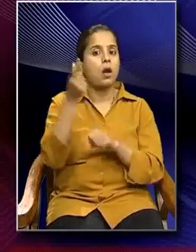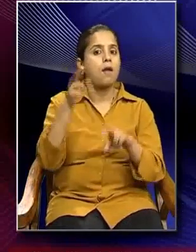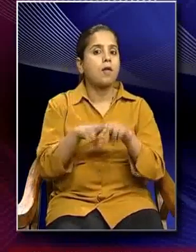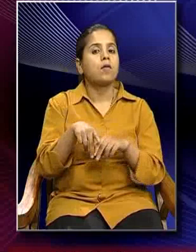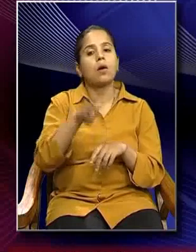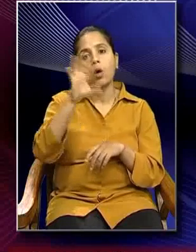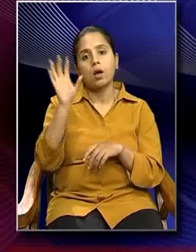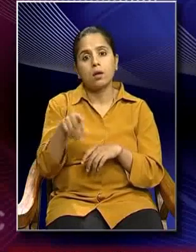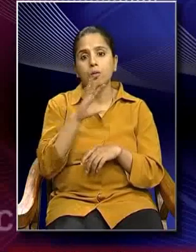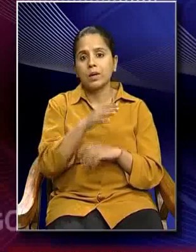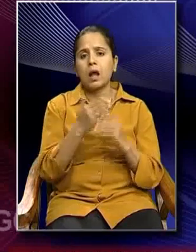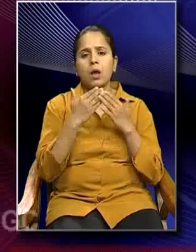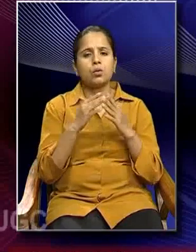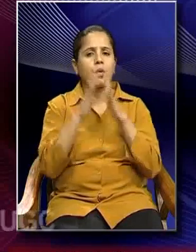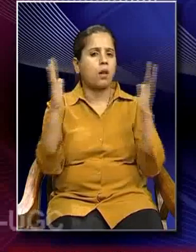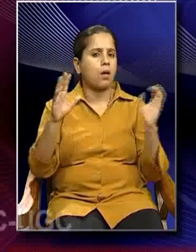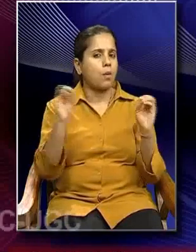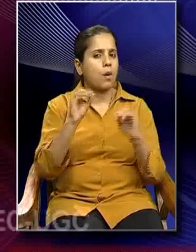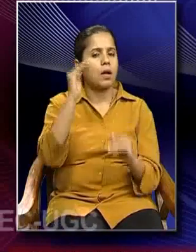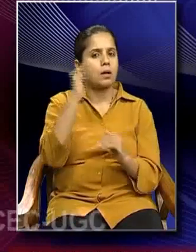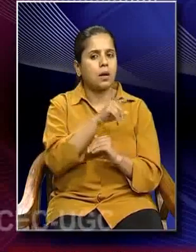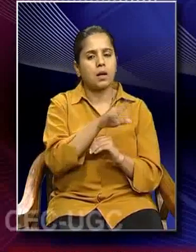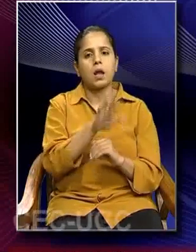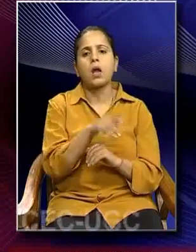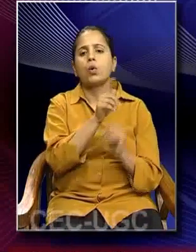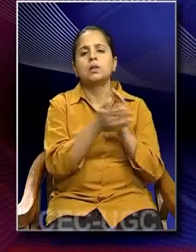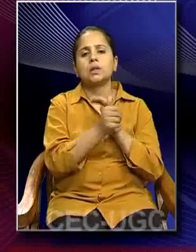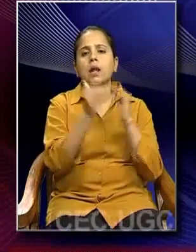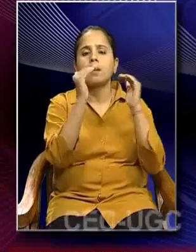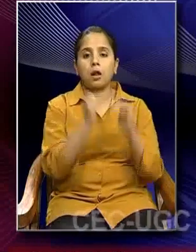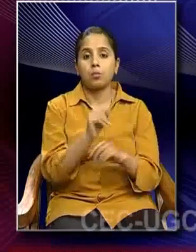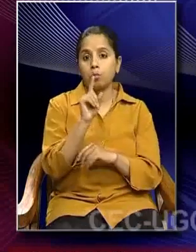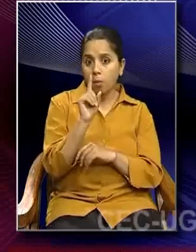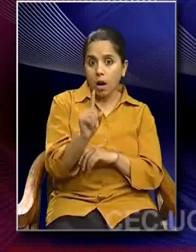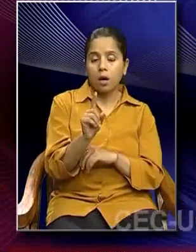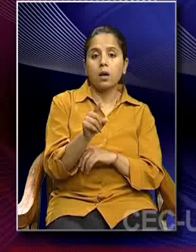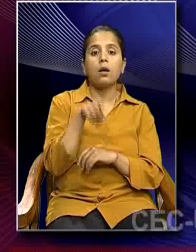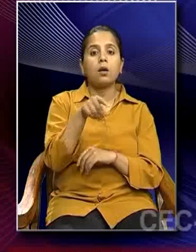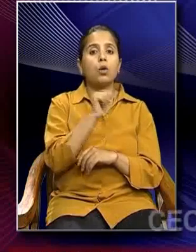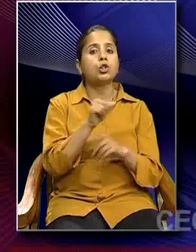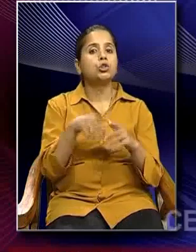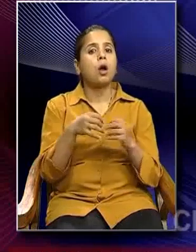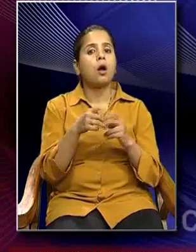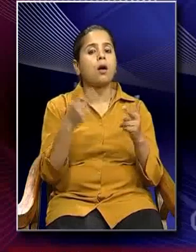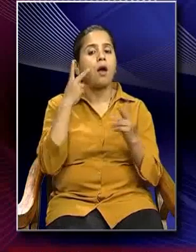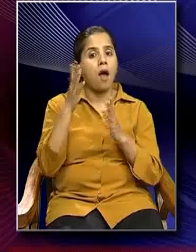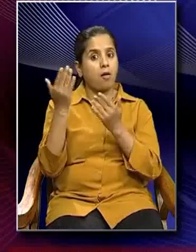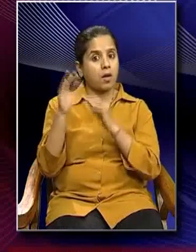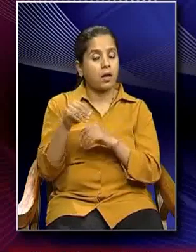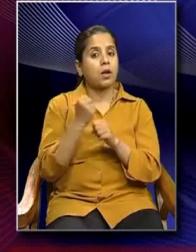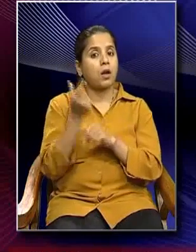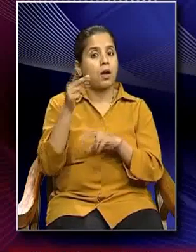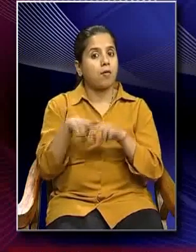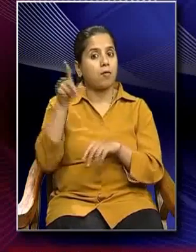are not very educated and they have relatively lower skill set, but because the nature of job which are available in the Gulf